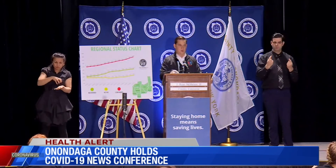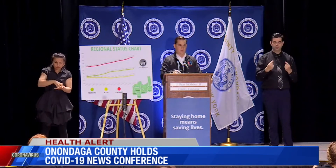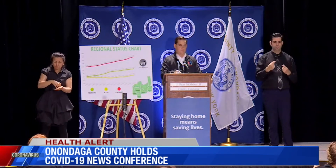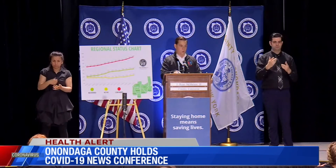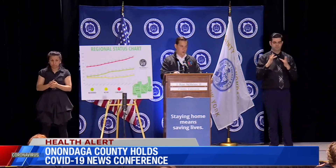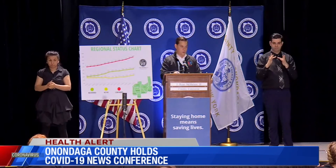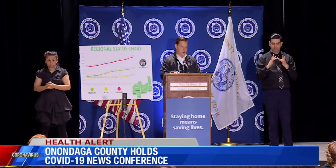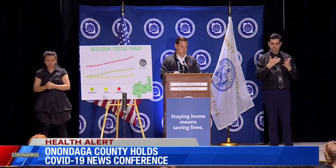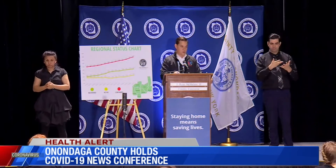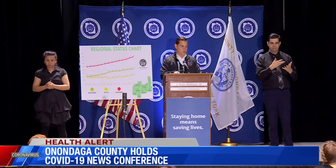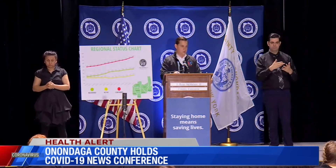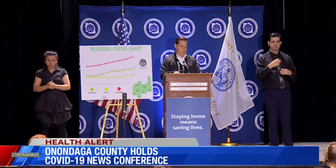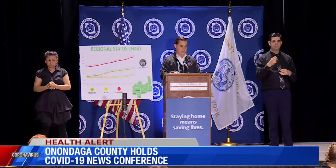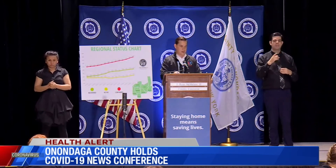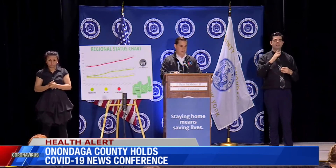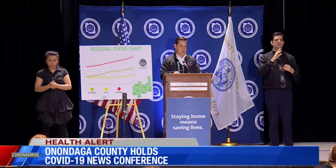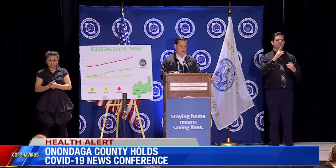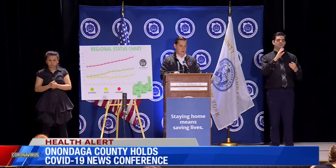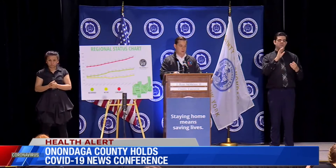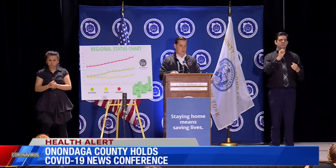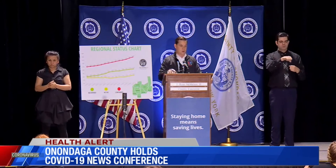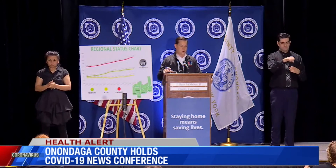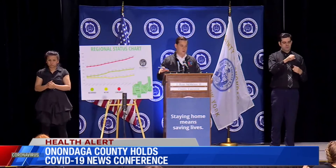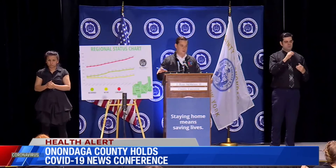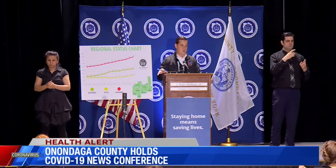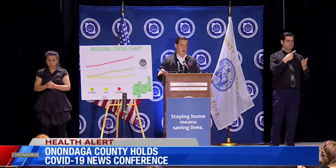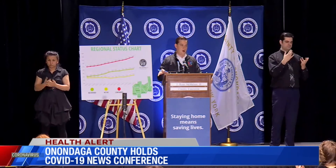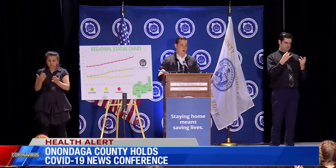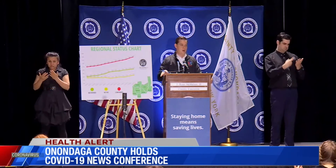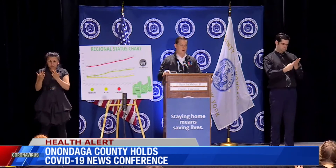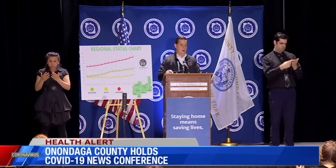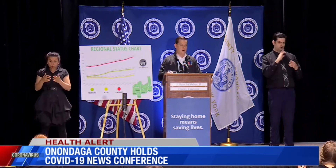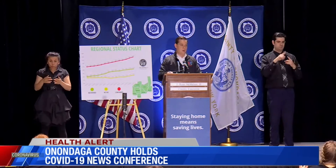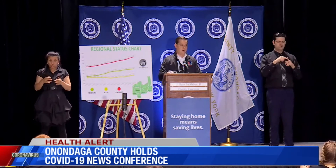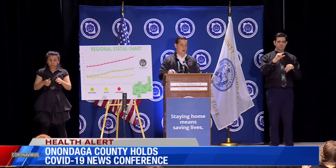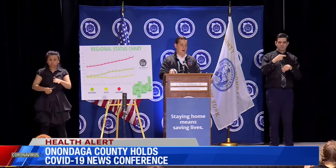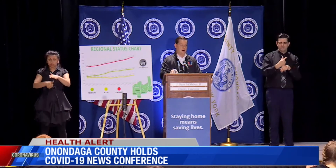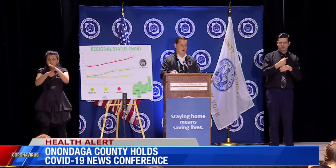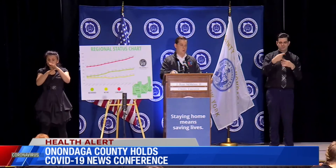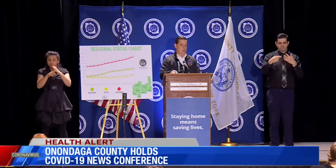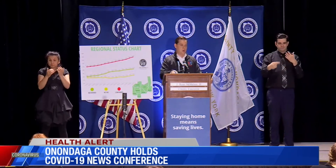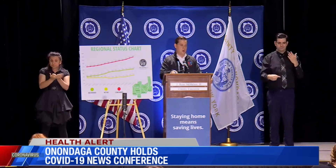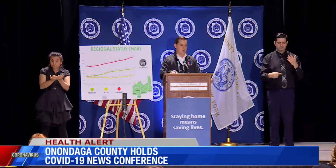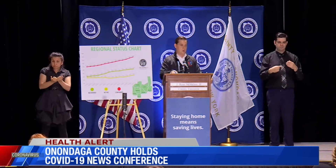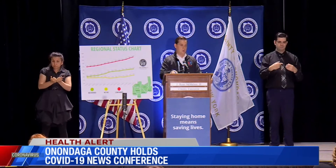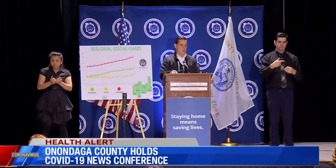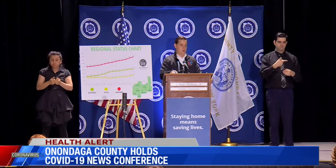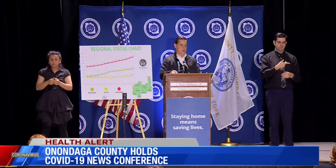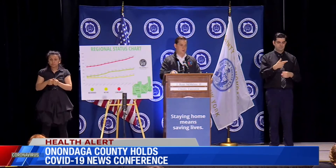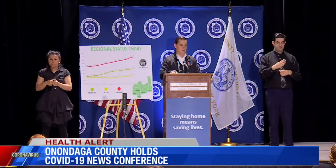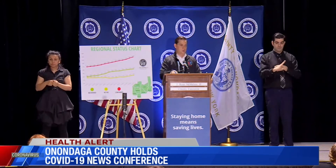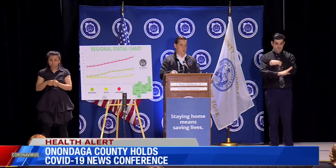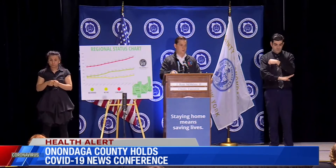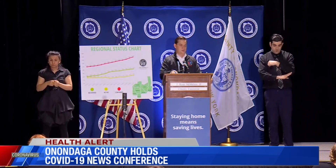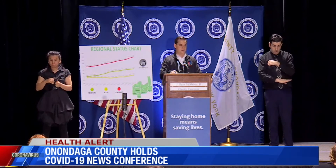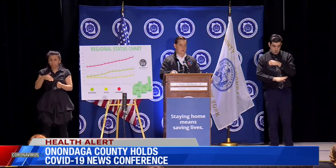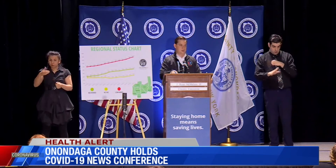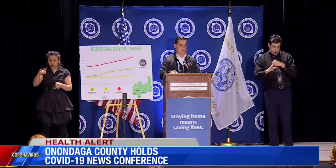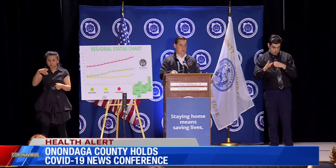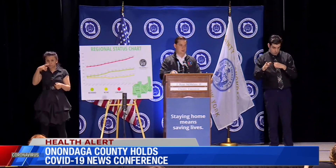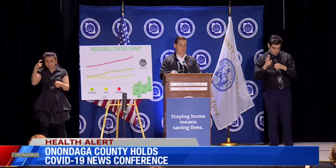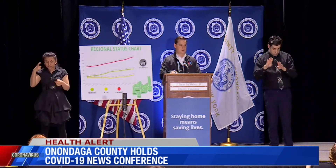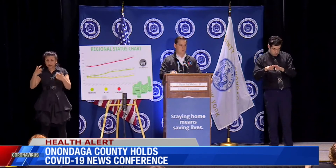Protocols. And then we're going to have to work with superintendents looking towards the fall about how we're going to do